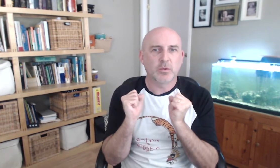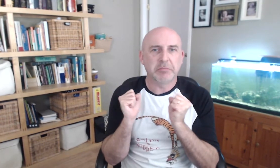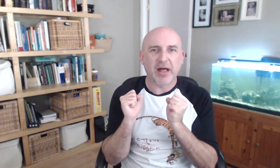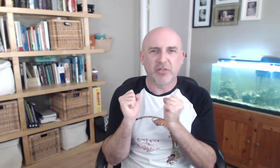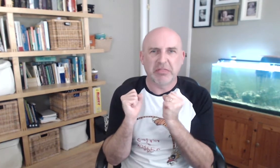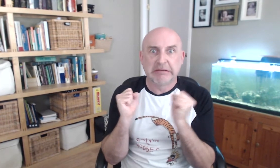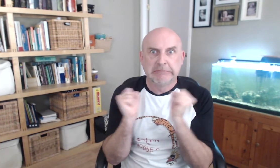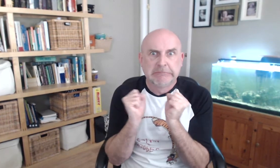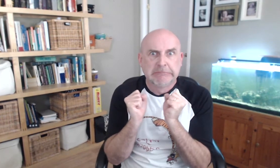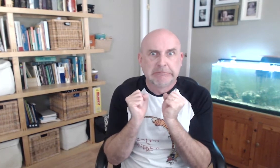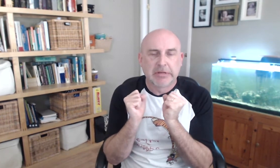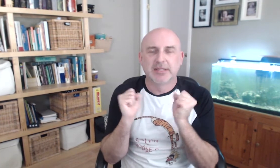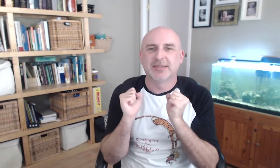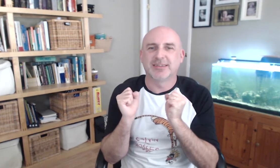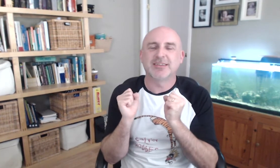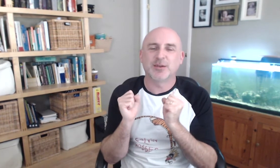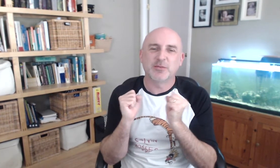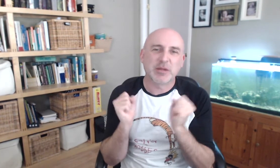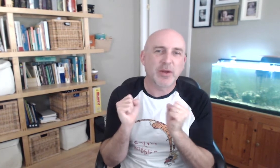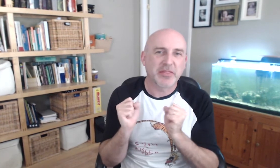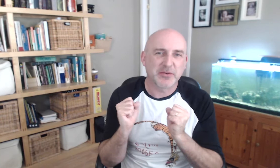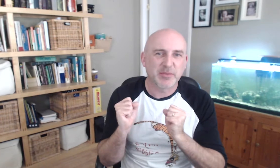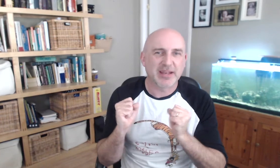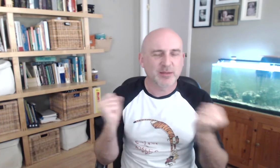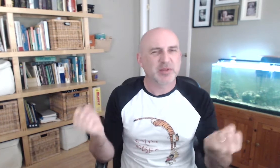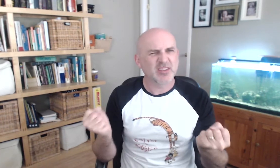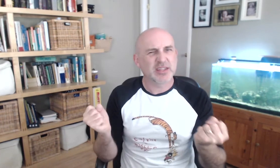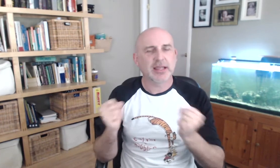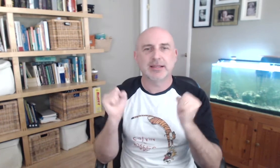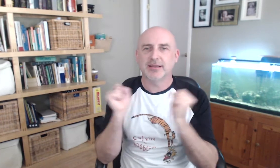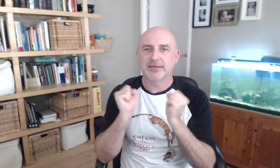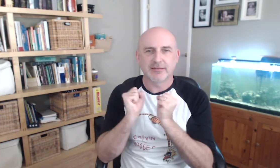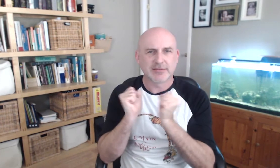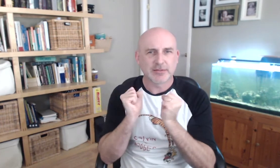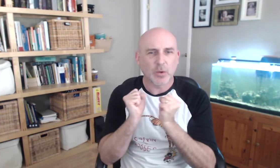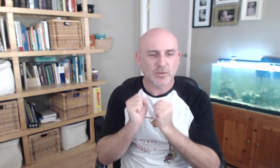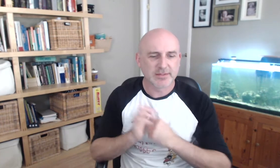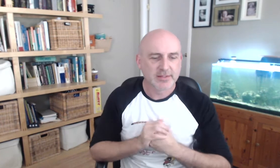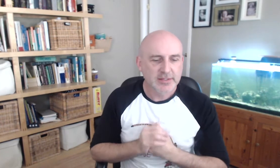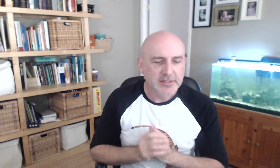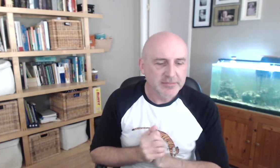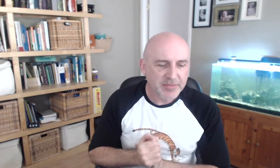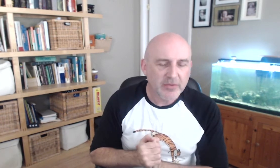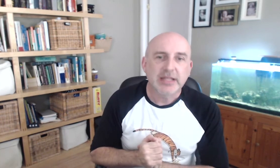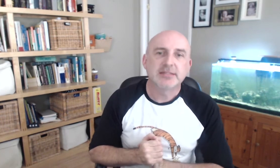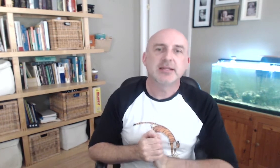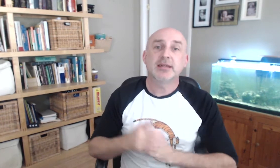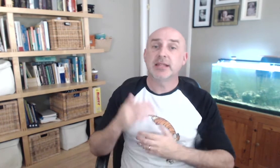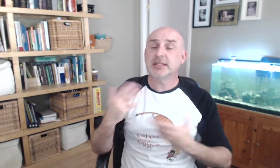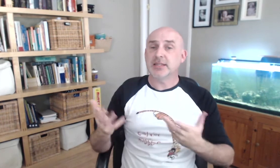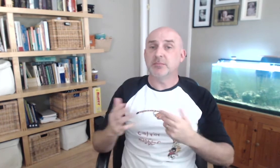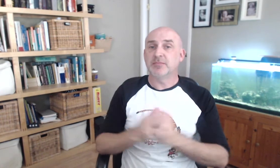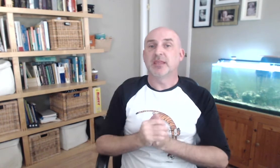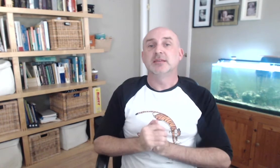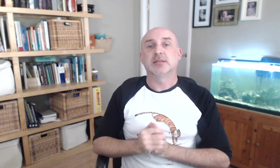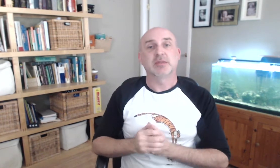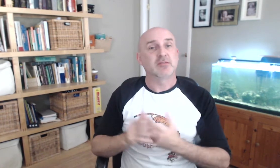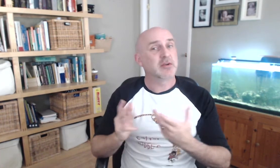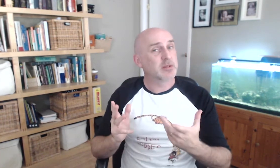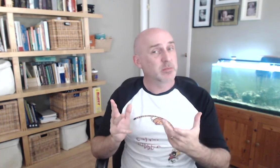mouth. You don't have to be quite that dramatic, but you get the idea. Cold. All right, next up, something very